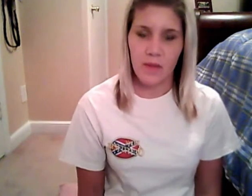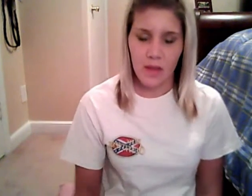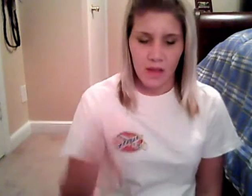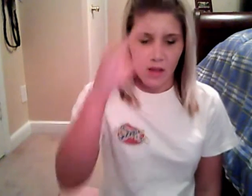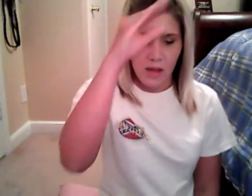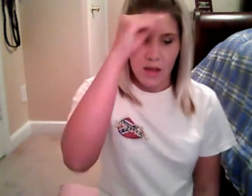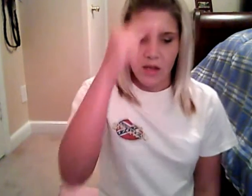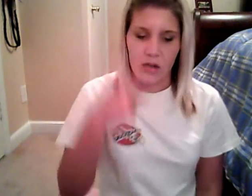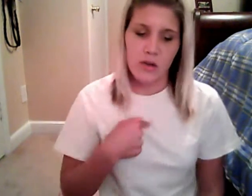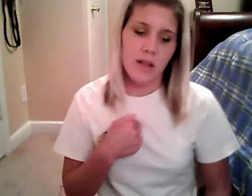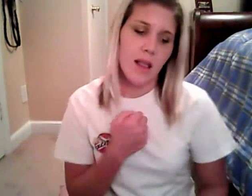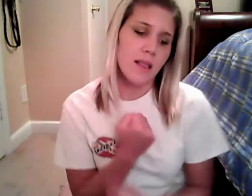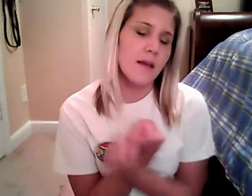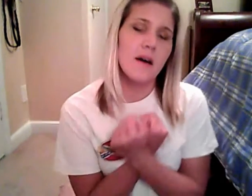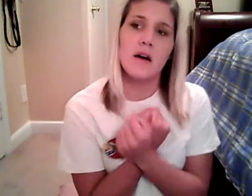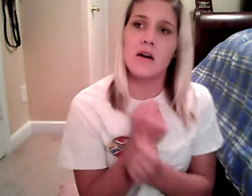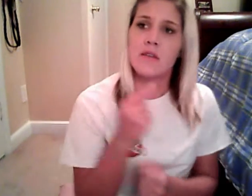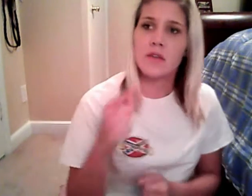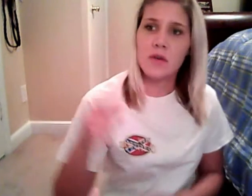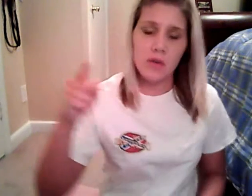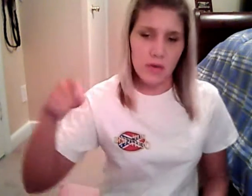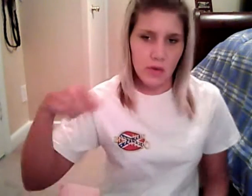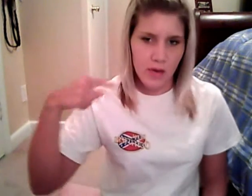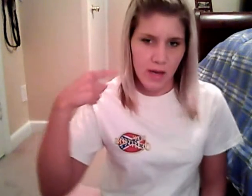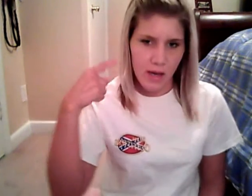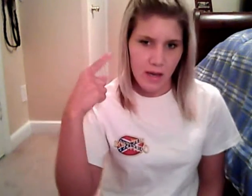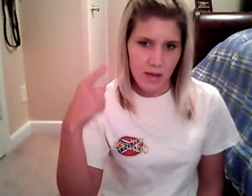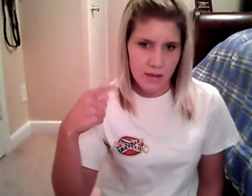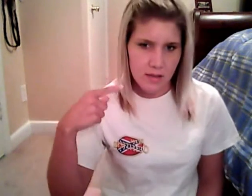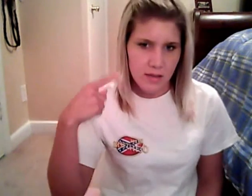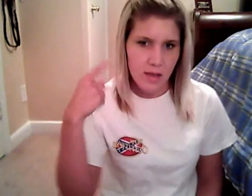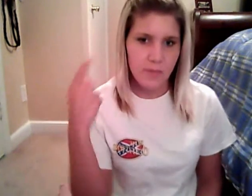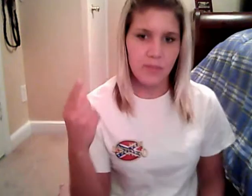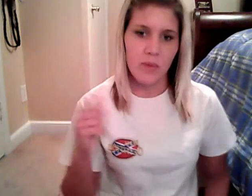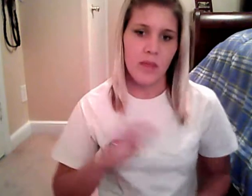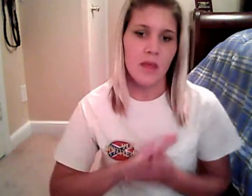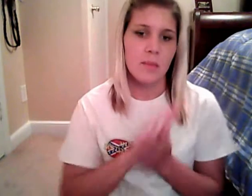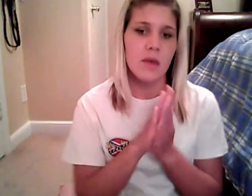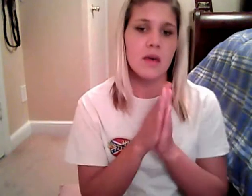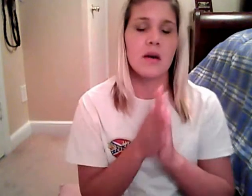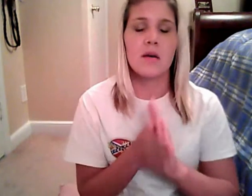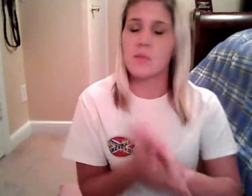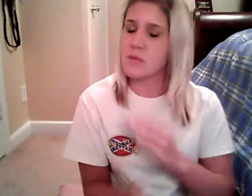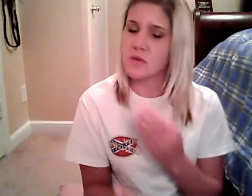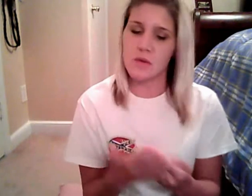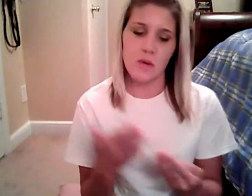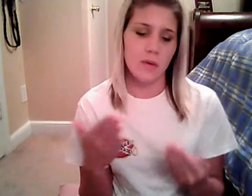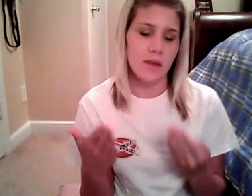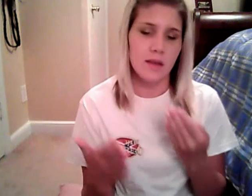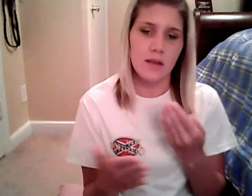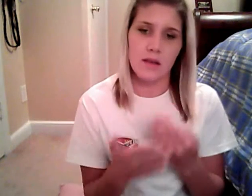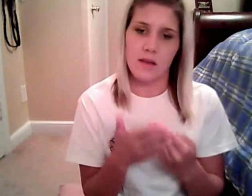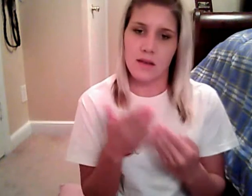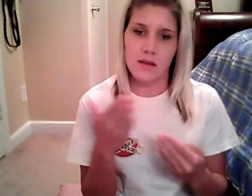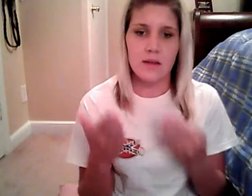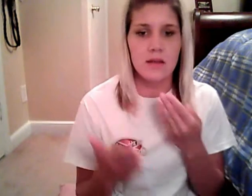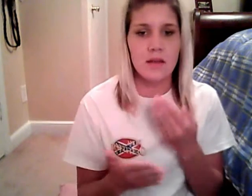Girl, I love you crazy, it comes so easy,